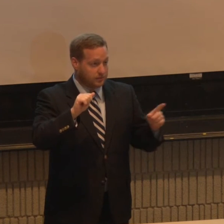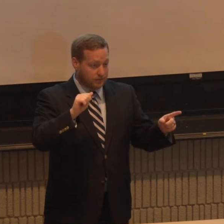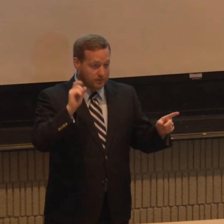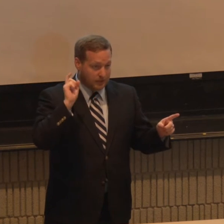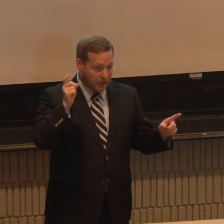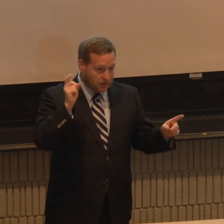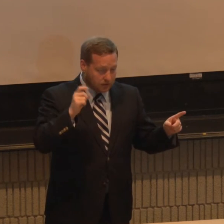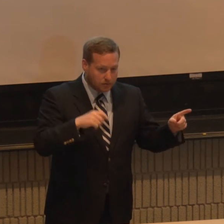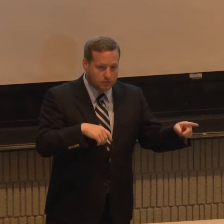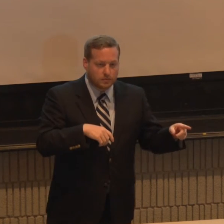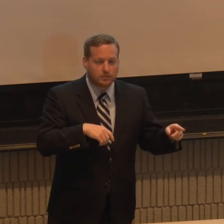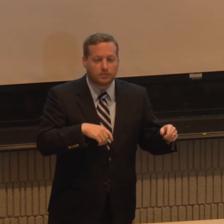Kenya,